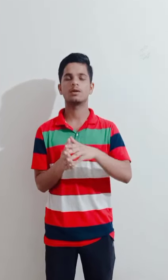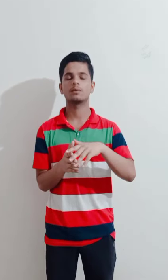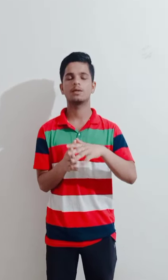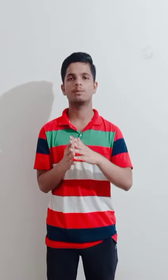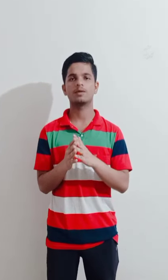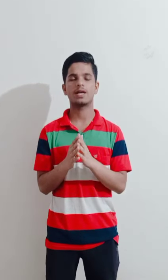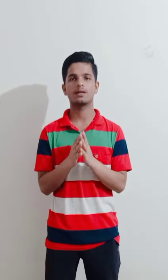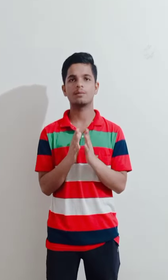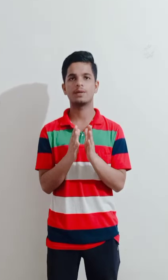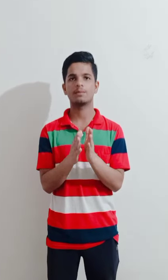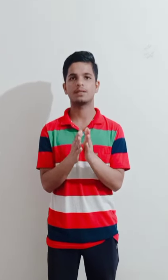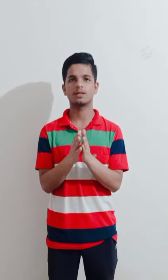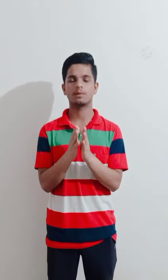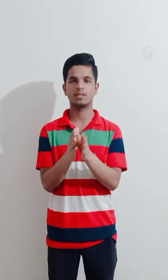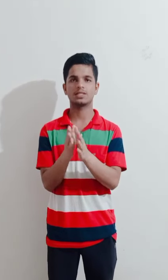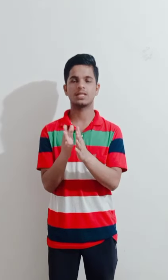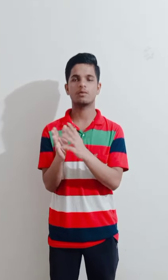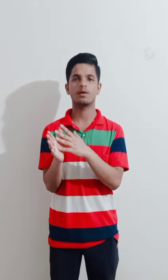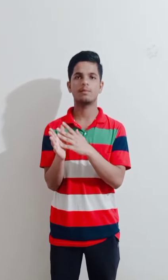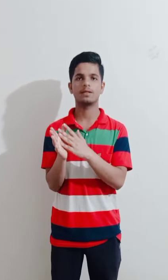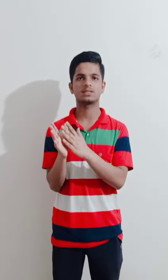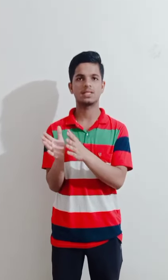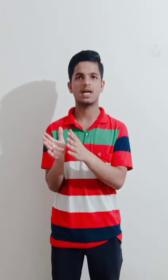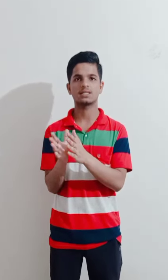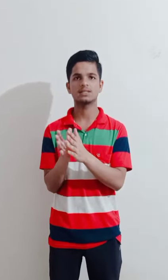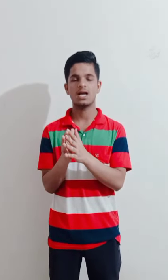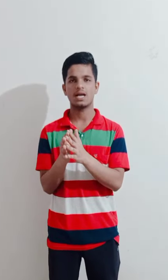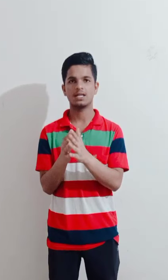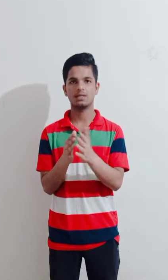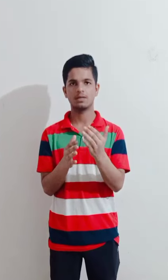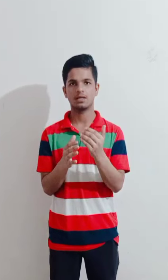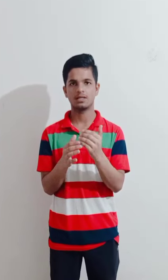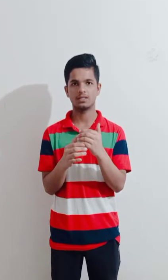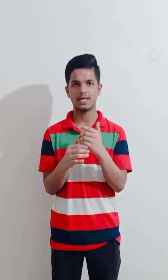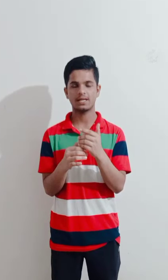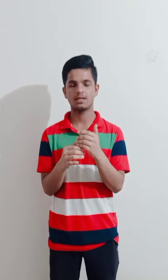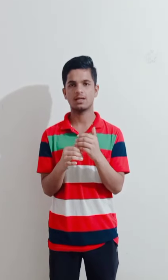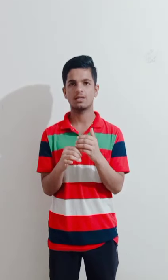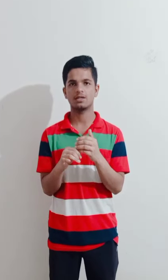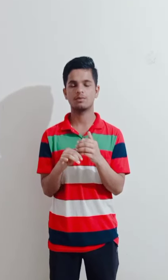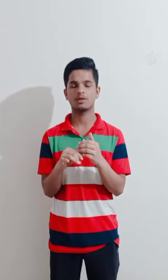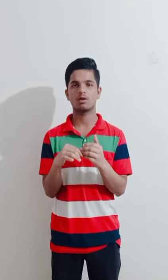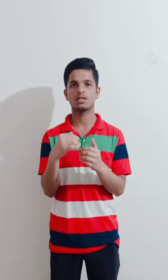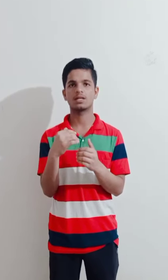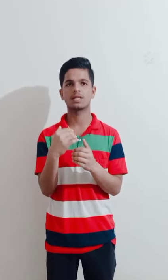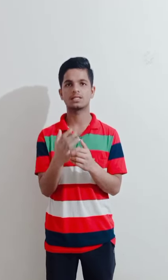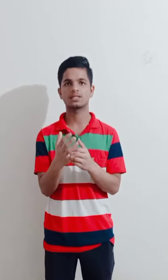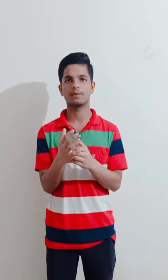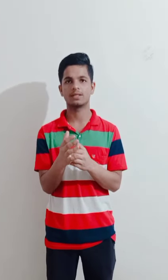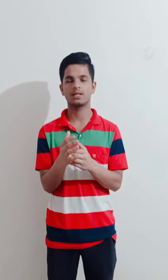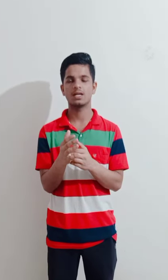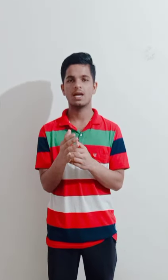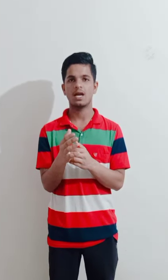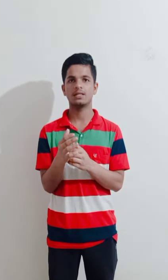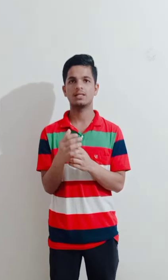If we write a main method, public static void main string args, and if we call a recursion method, and in